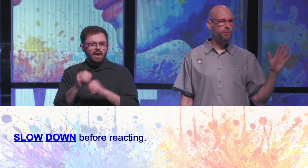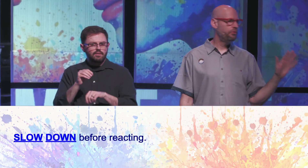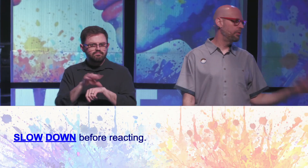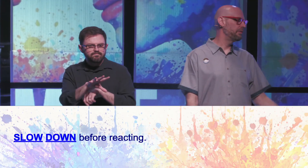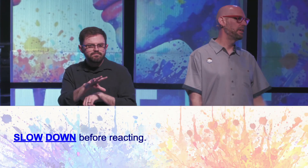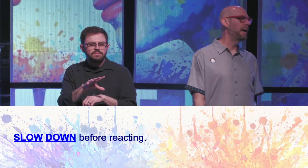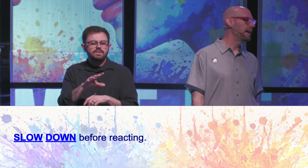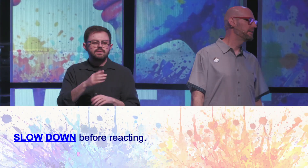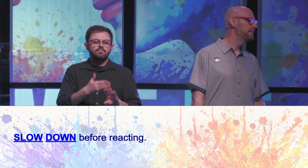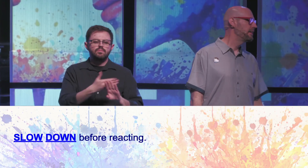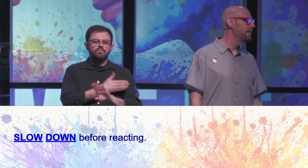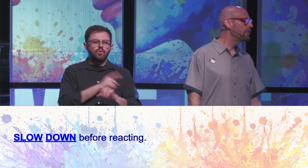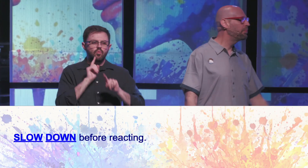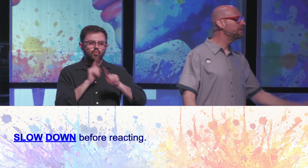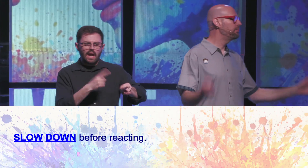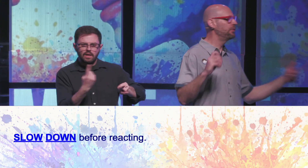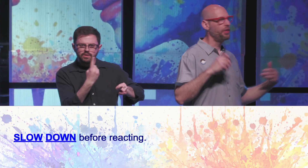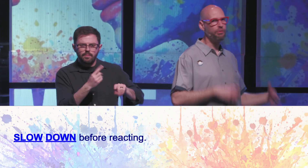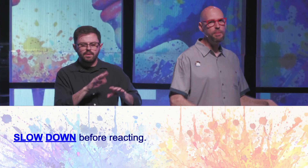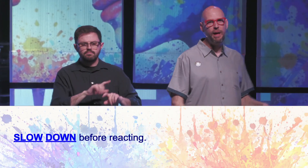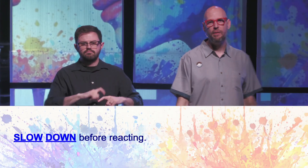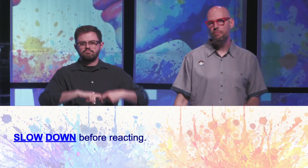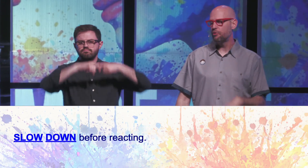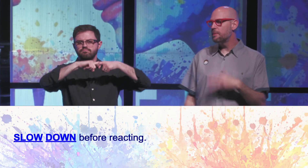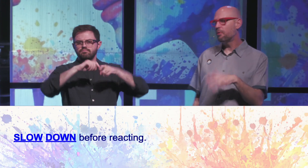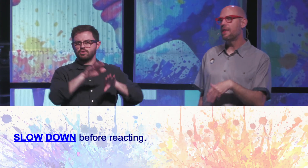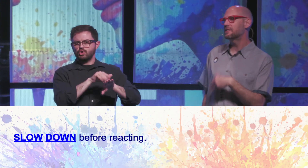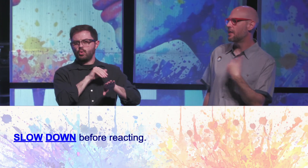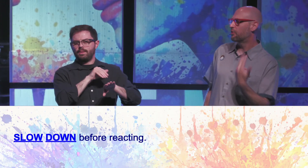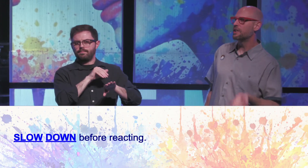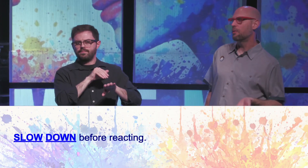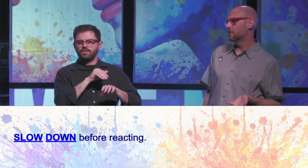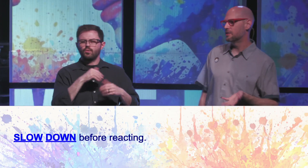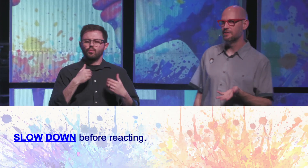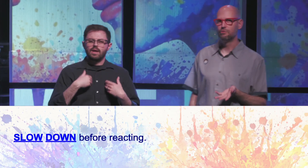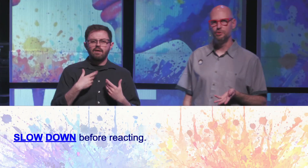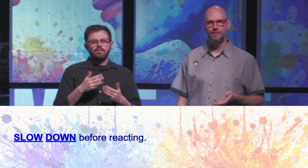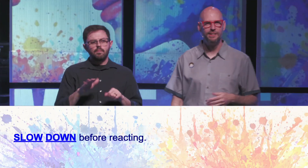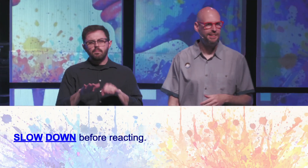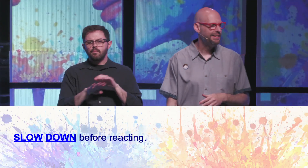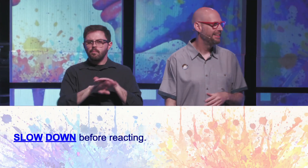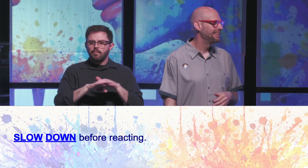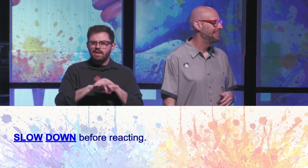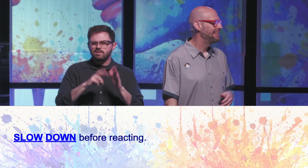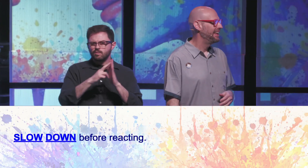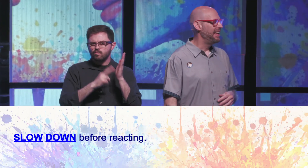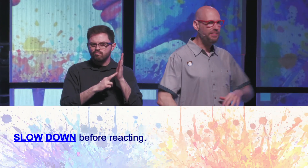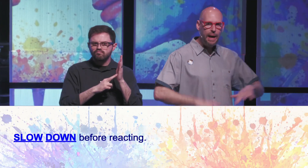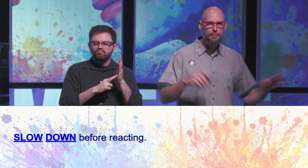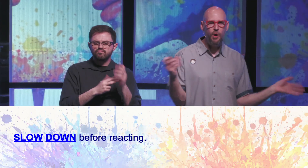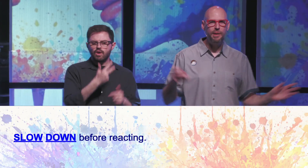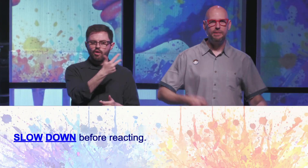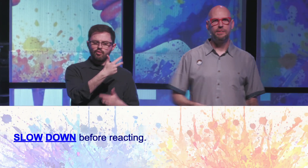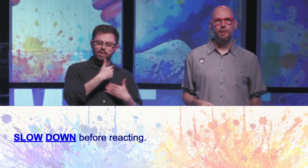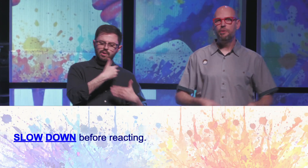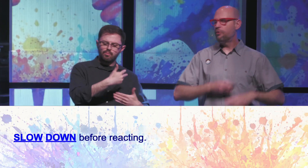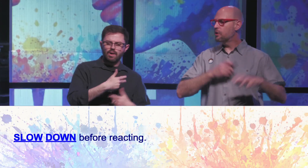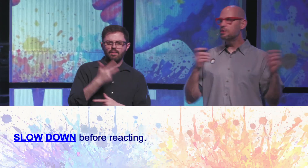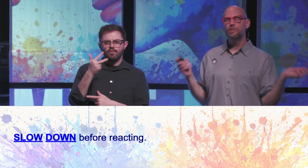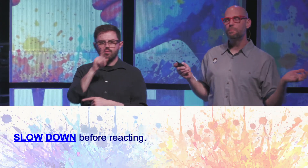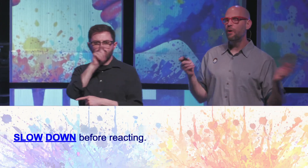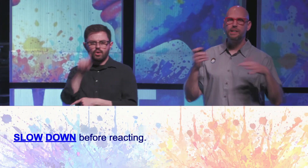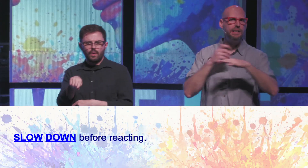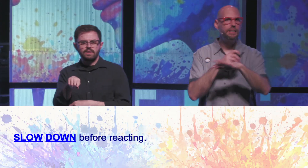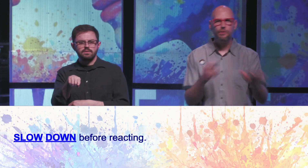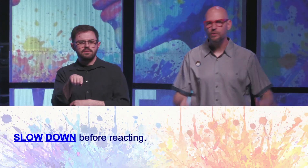Slow down before we react. Little principle, the three breaths and 3 questions rule. In that moment, before